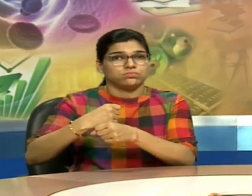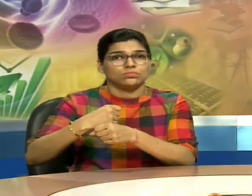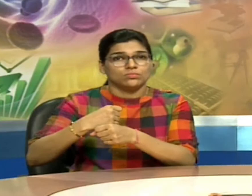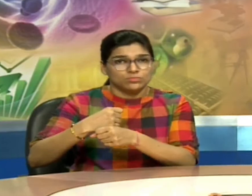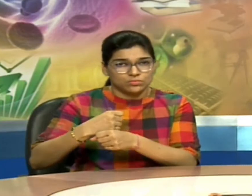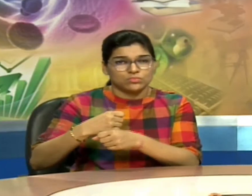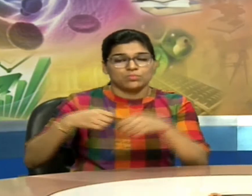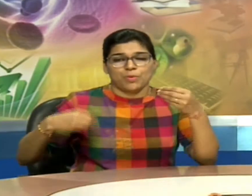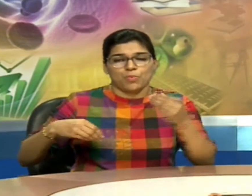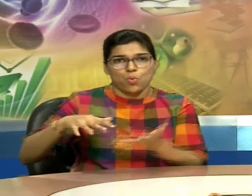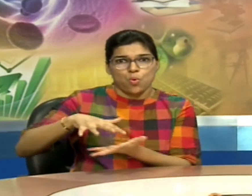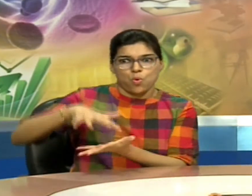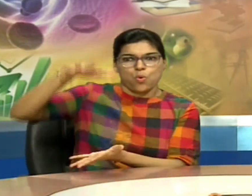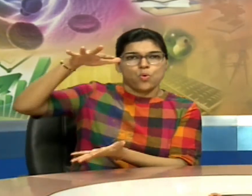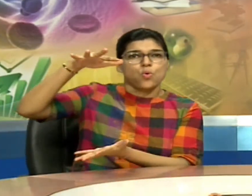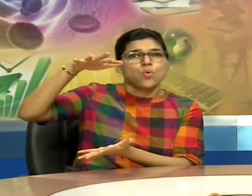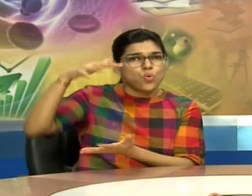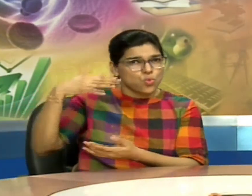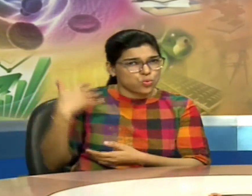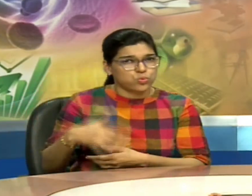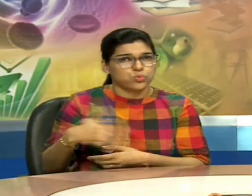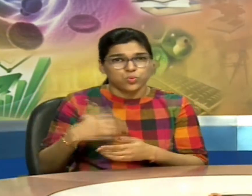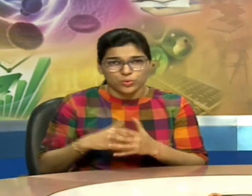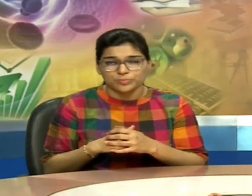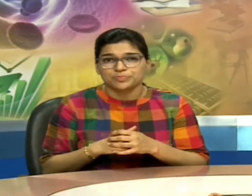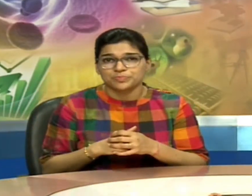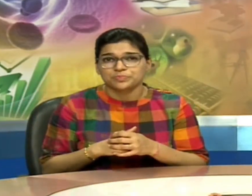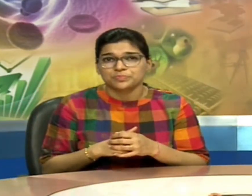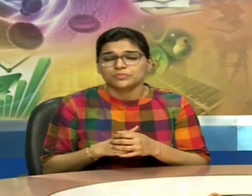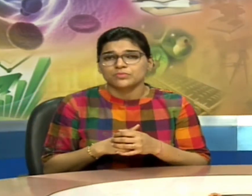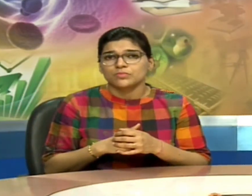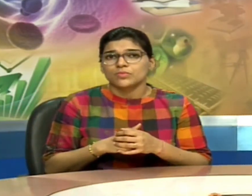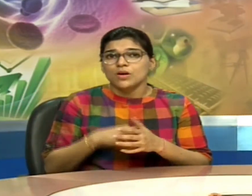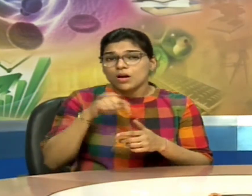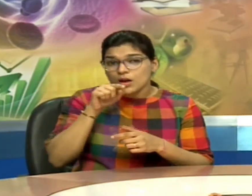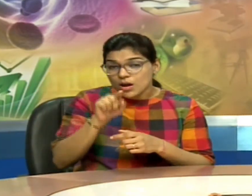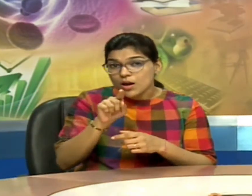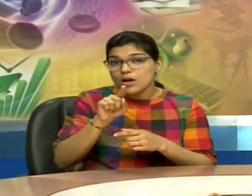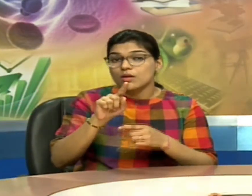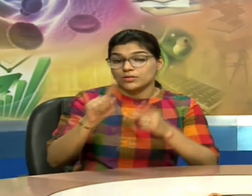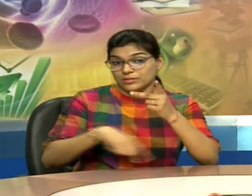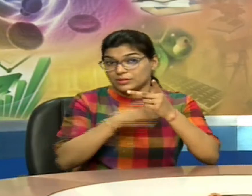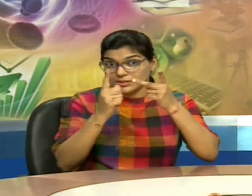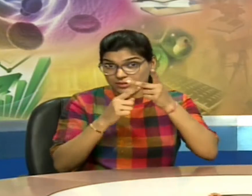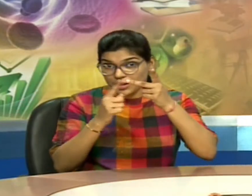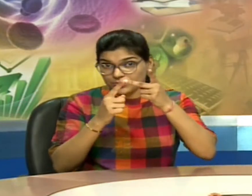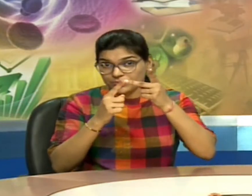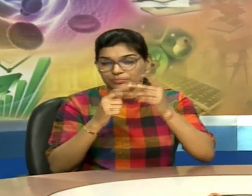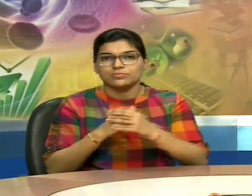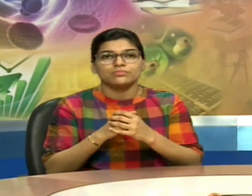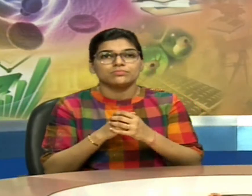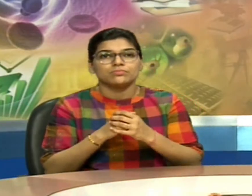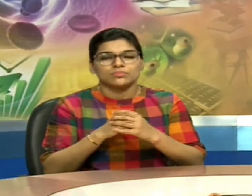1000 kilograms of newspaper? We all know that 1000 kilogram is equal to 1 ton.